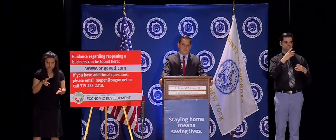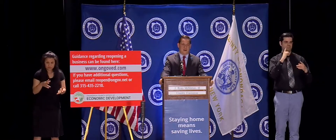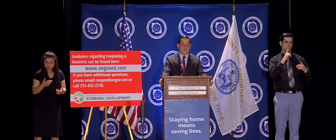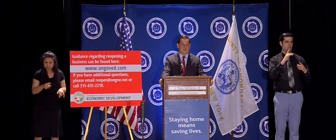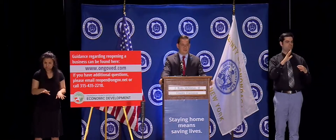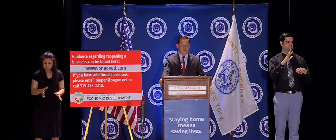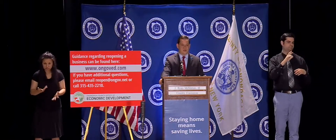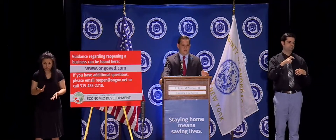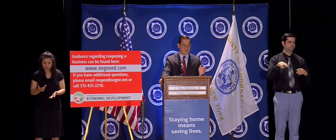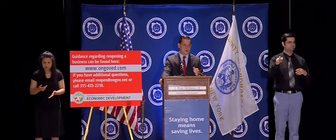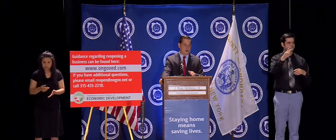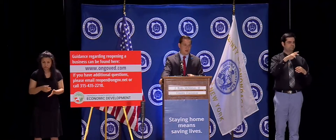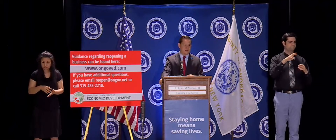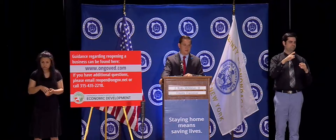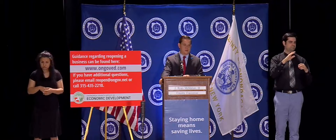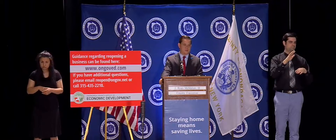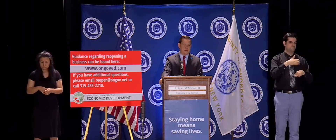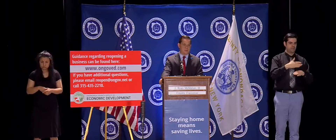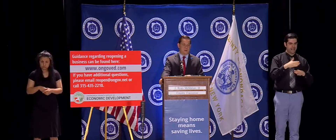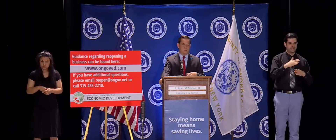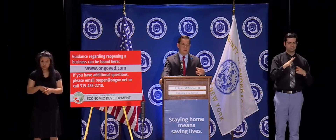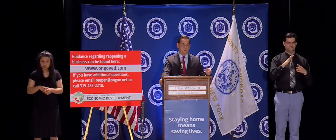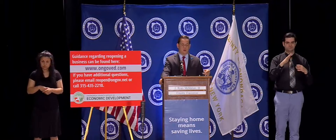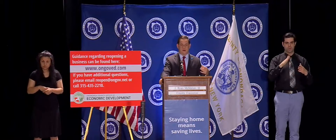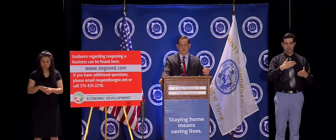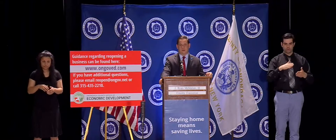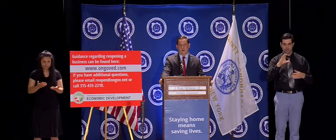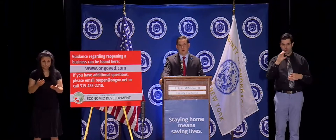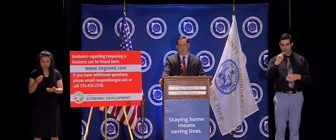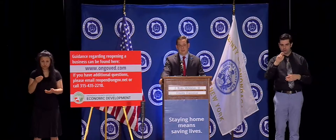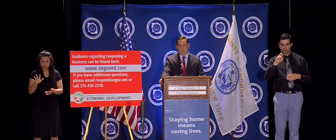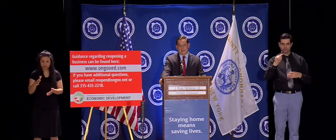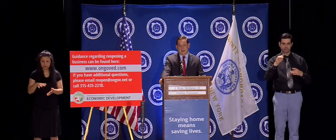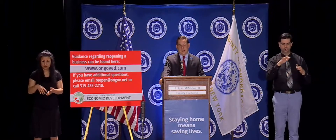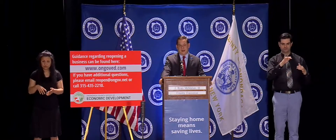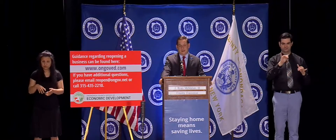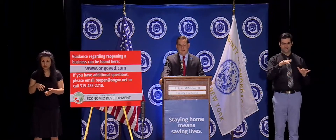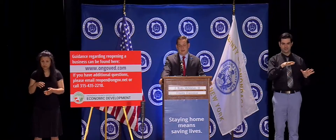only have 5 or 6 shows in August or September and make it work. So